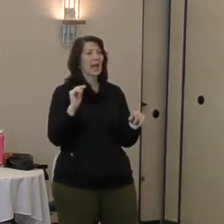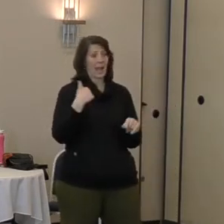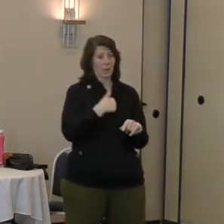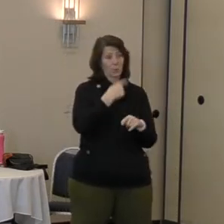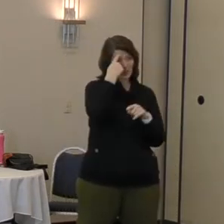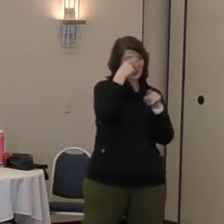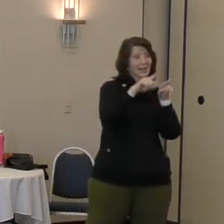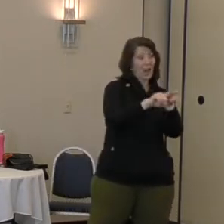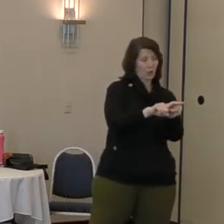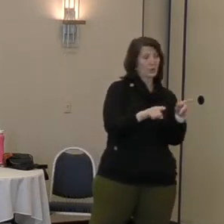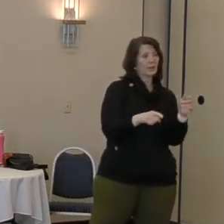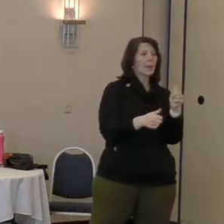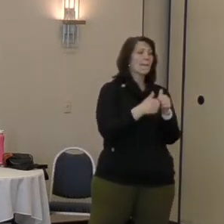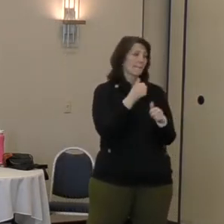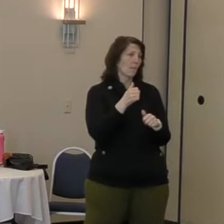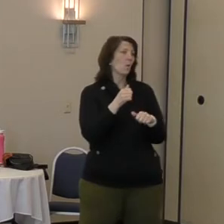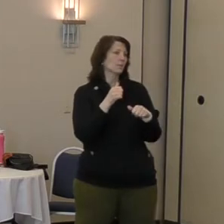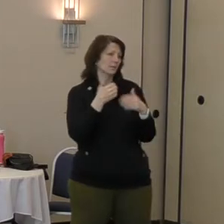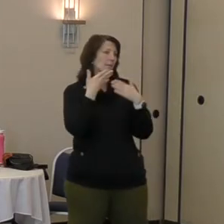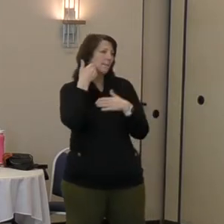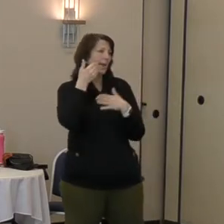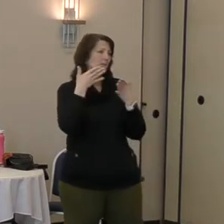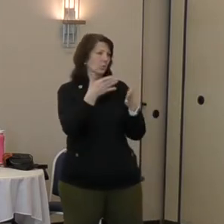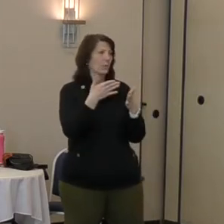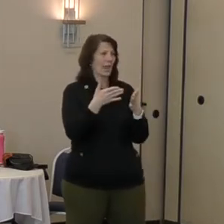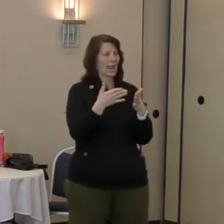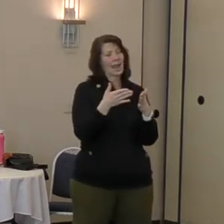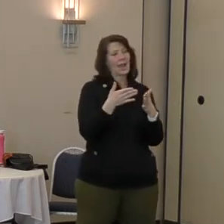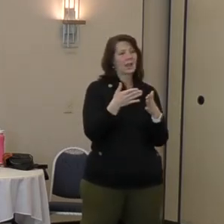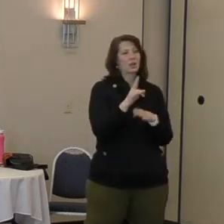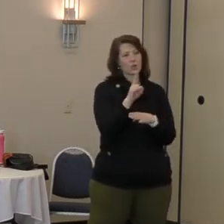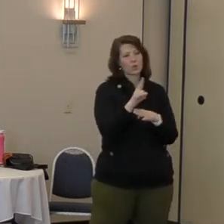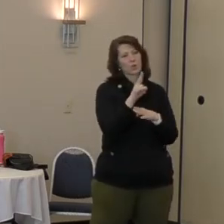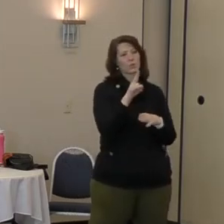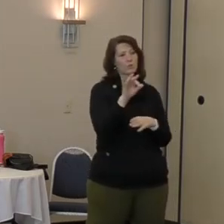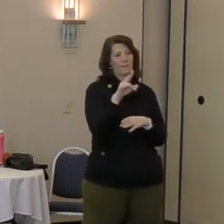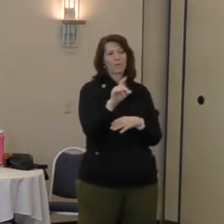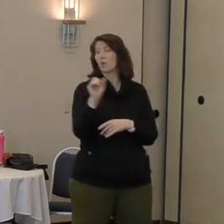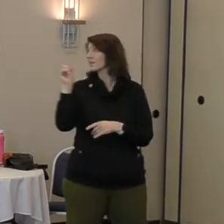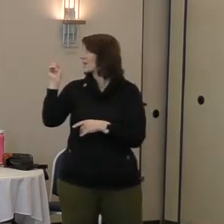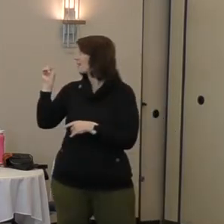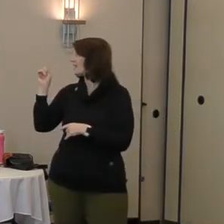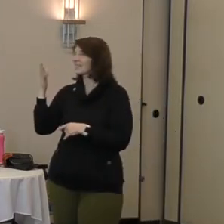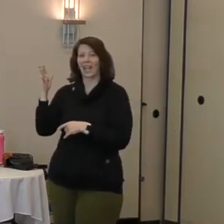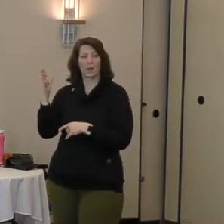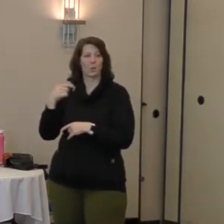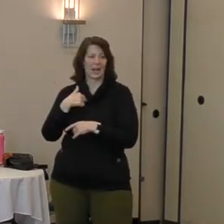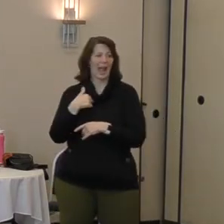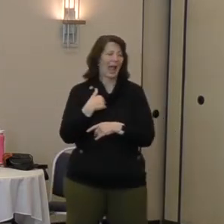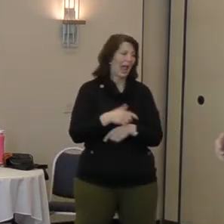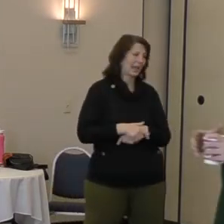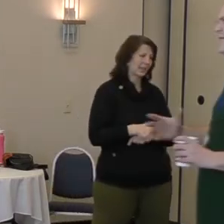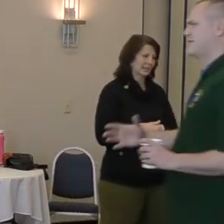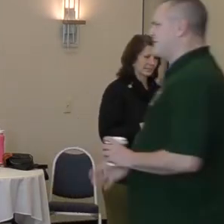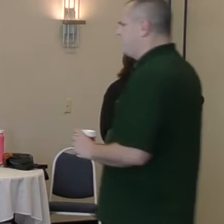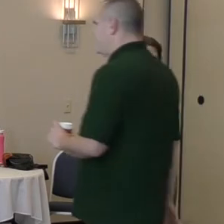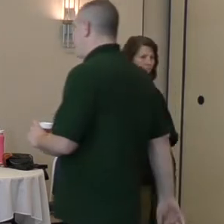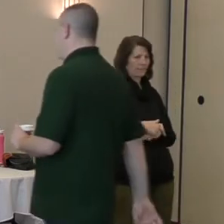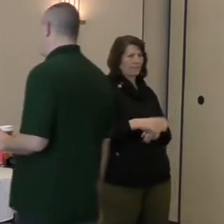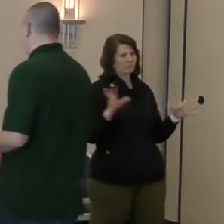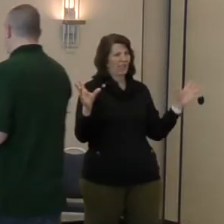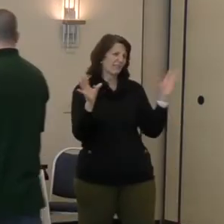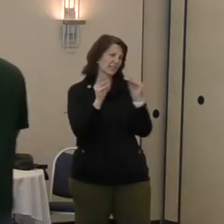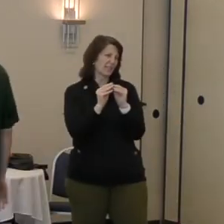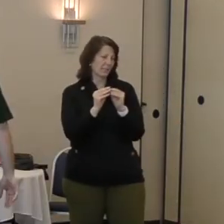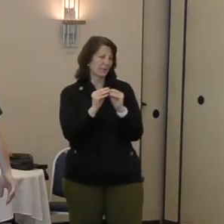agree on the most effective way to deploy your forwards throughout the field. But this is kind of what I have assembled,